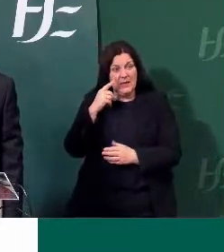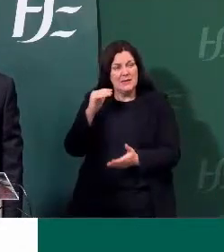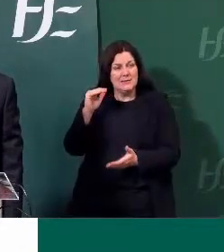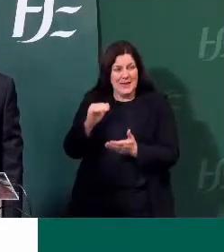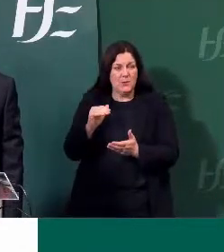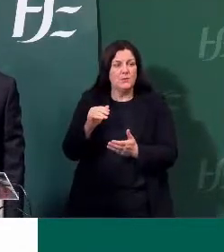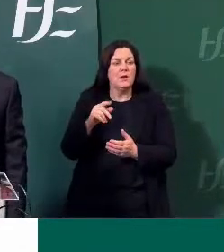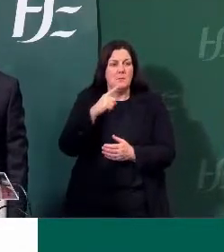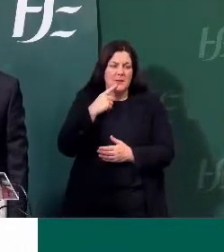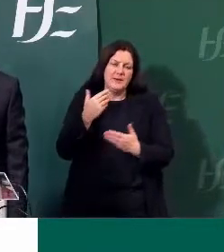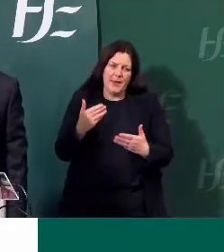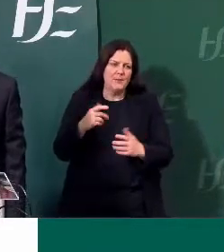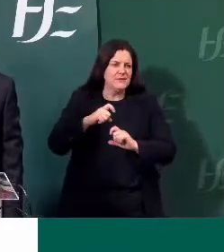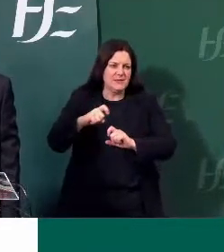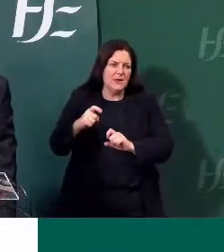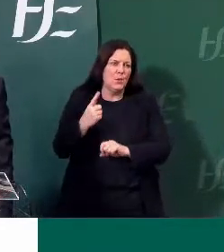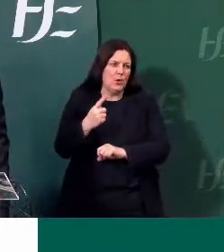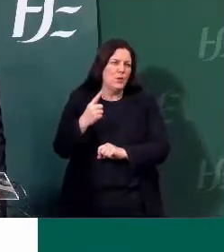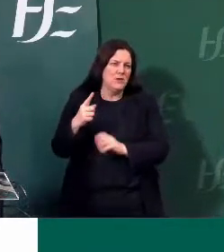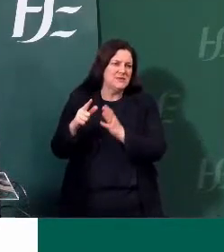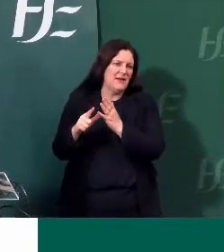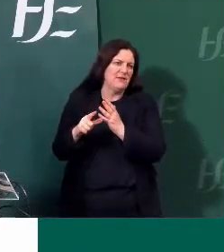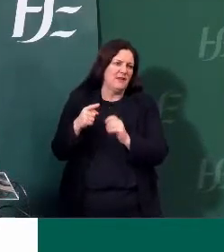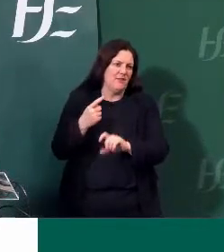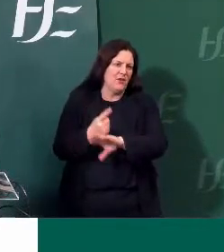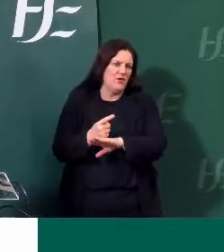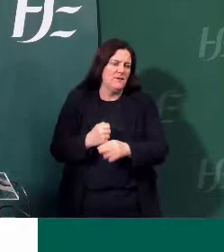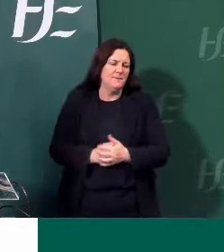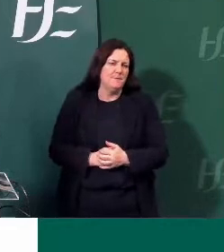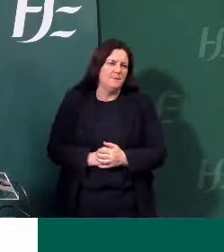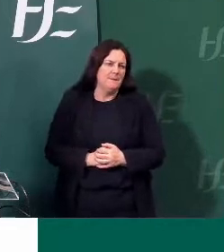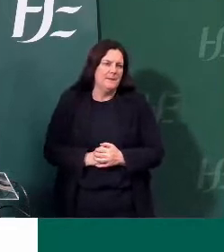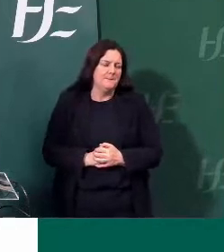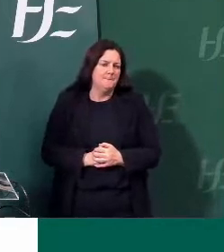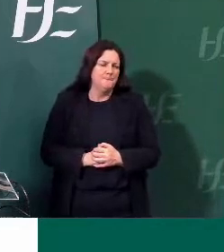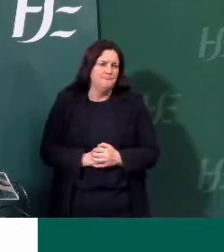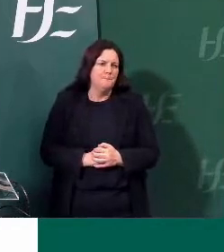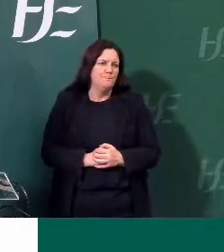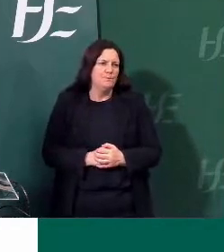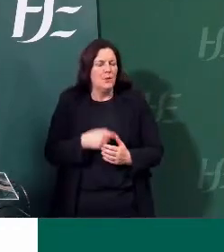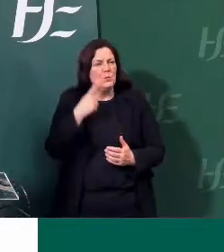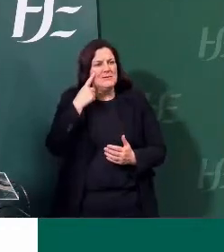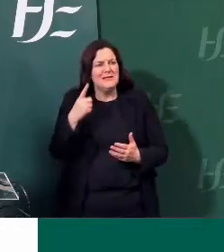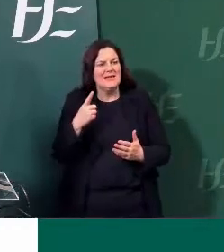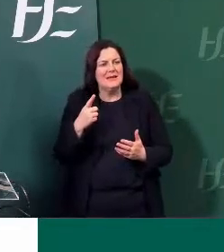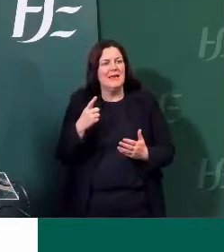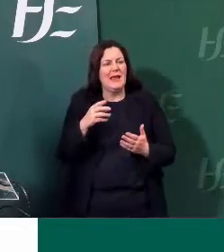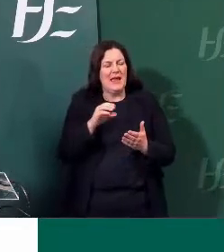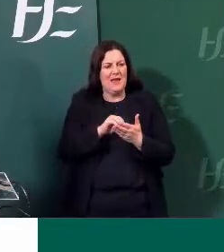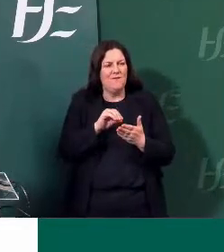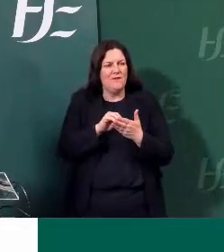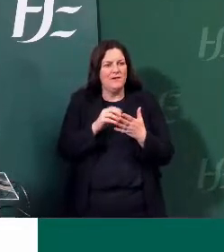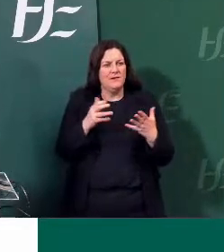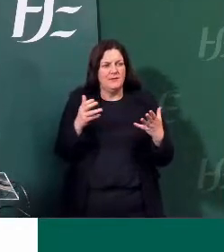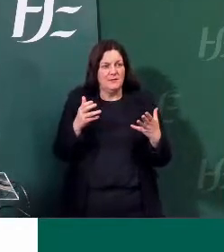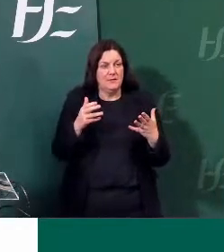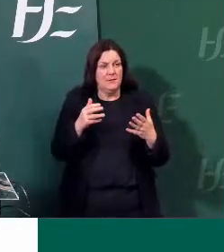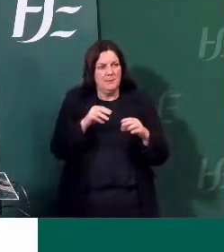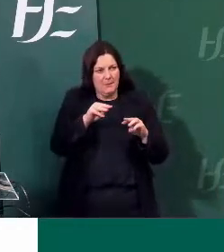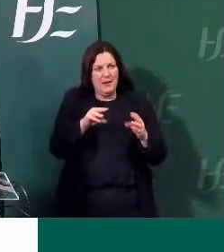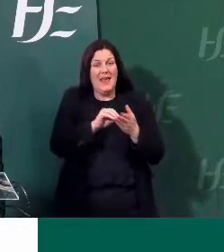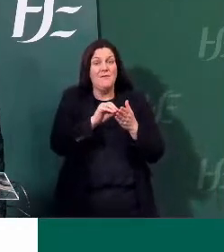little, 117. And we still see, of course, patients outside intensive care units receiving enhanced